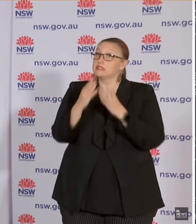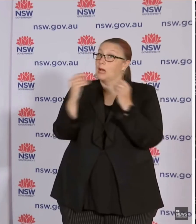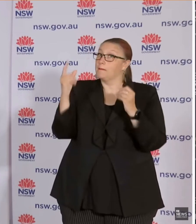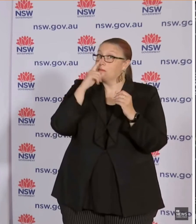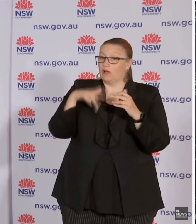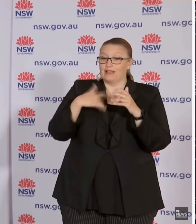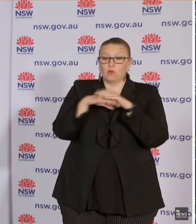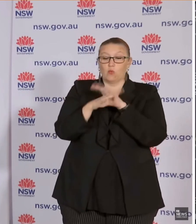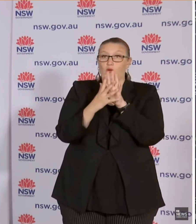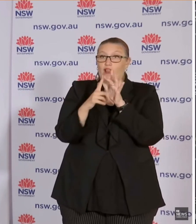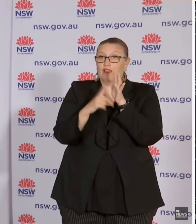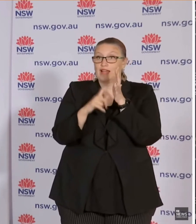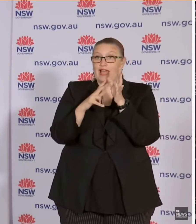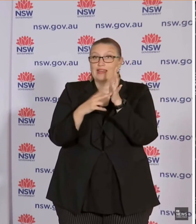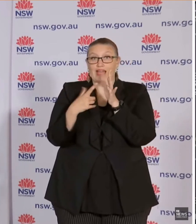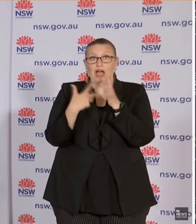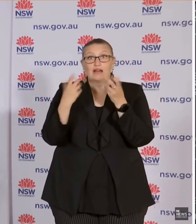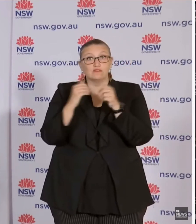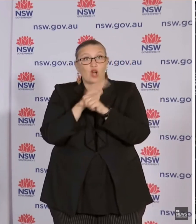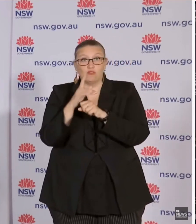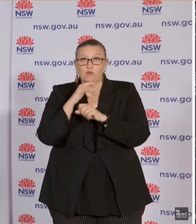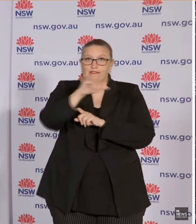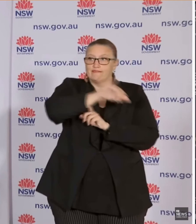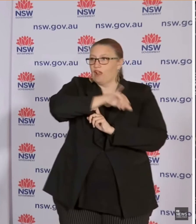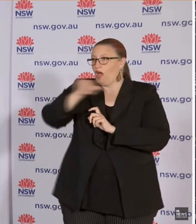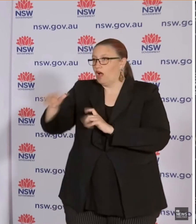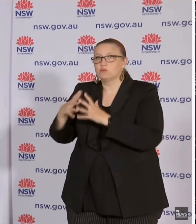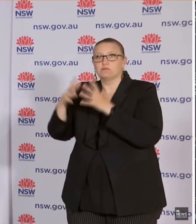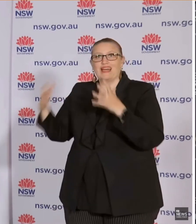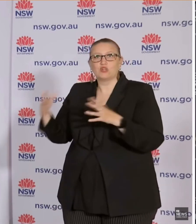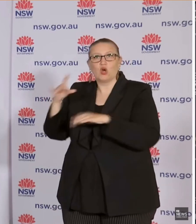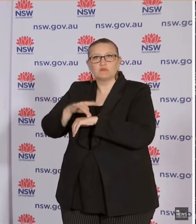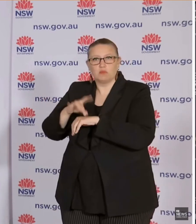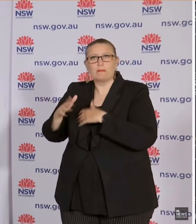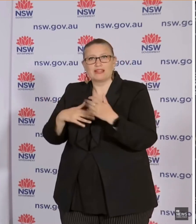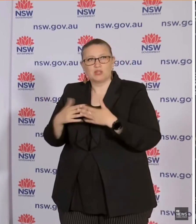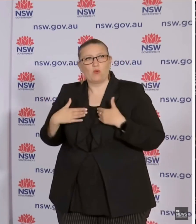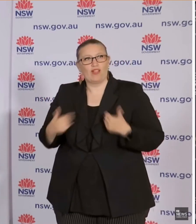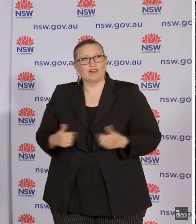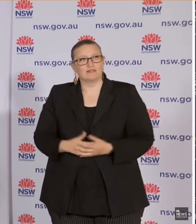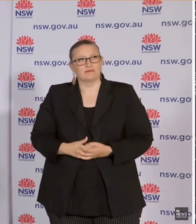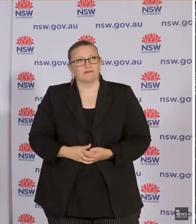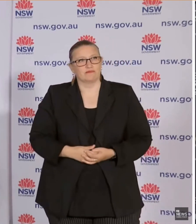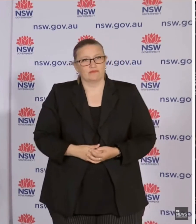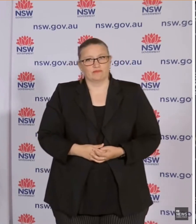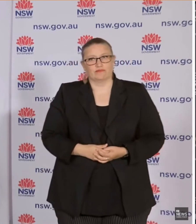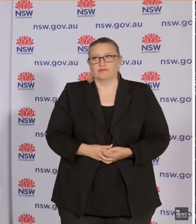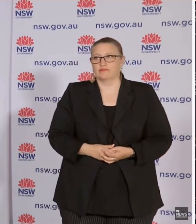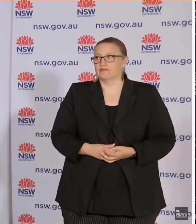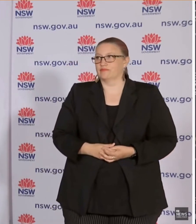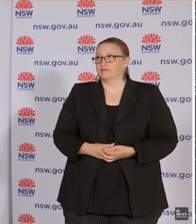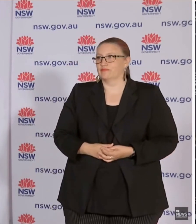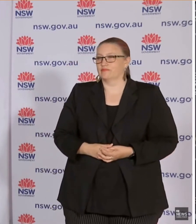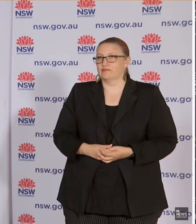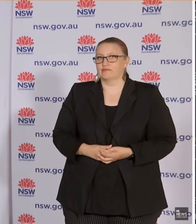many. So at this stage, it seems to be being managed fairly well. Sorry. And Minister, just a follow-up question to that. Sorry, I'll just